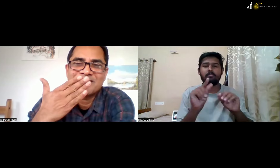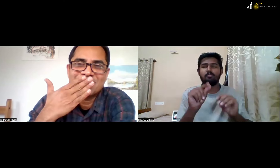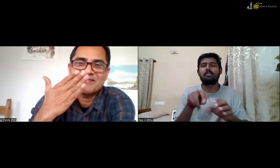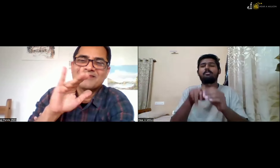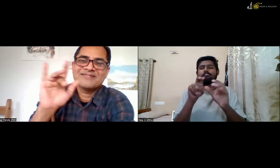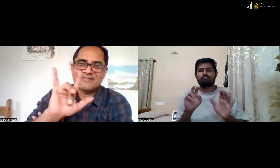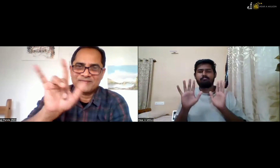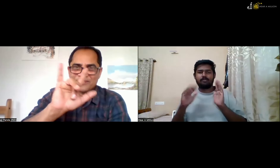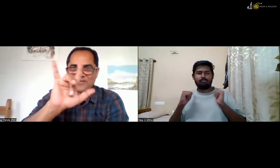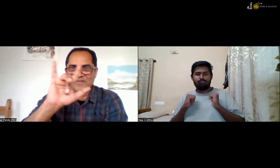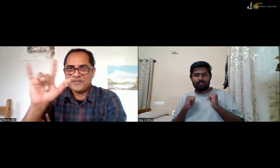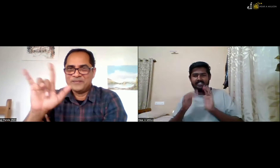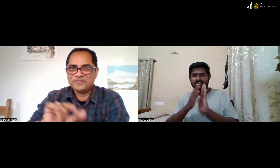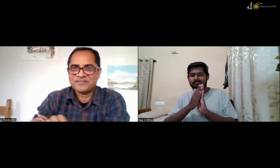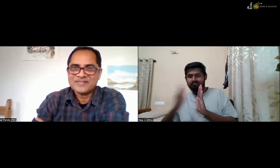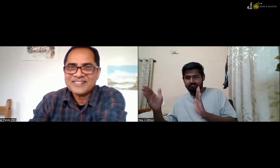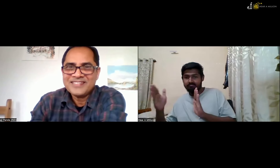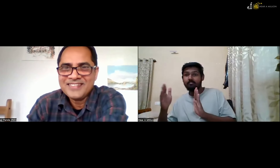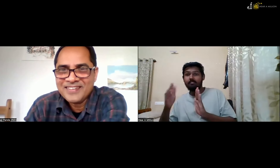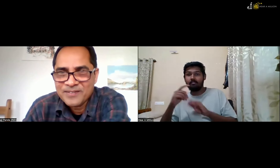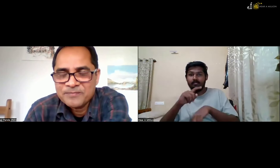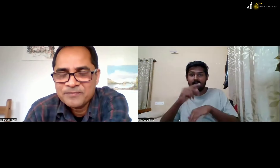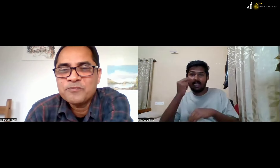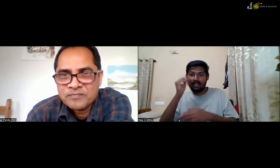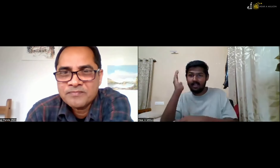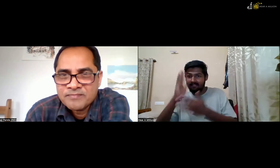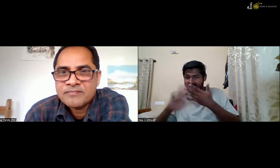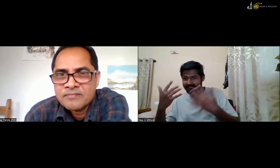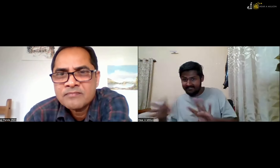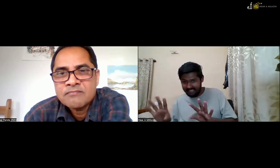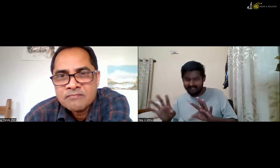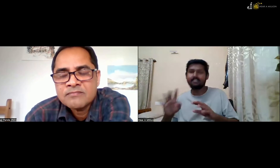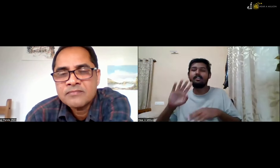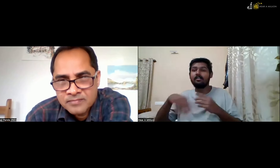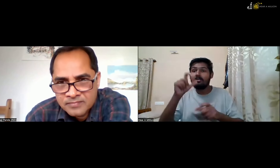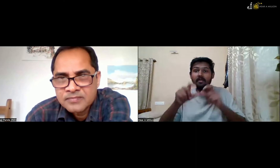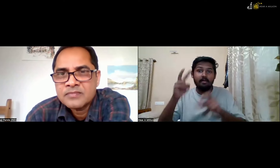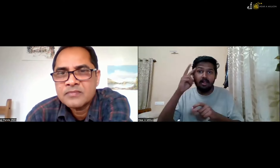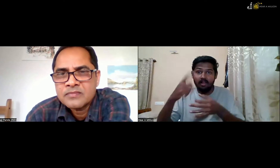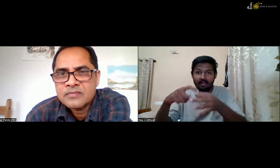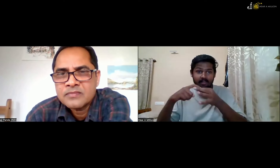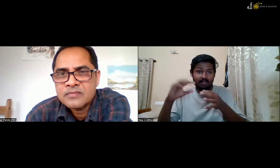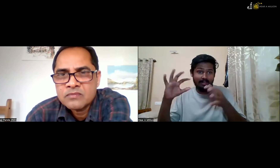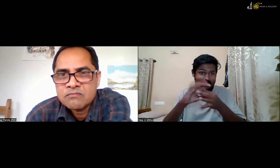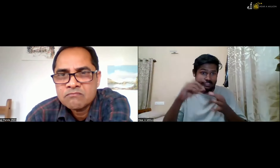But anyway, thank you so much, Sibaji. Thank you for being here. And